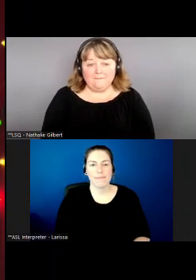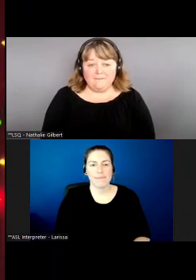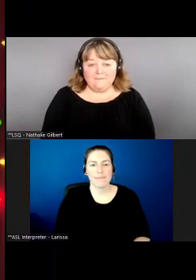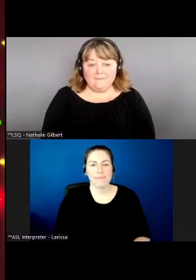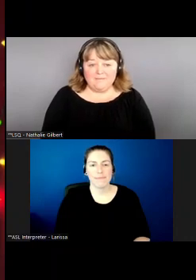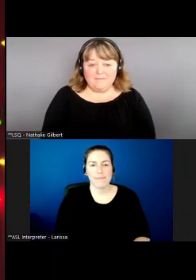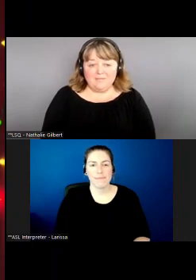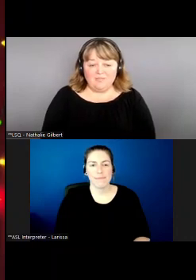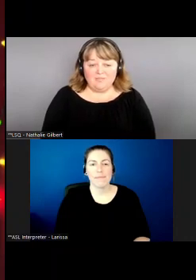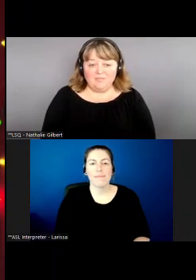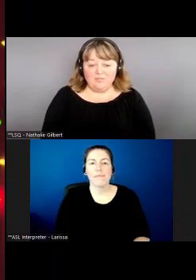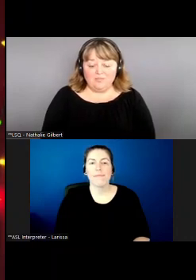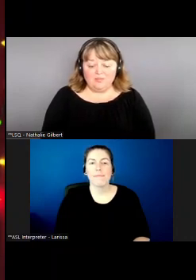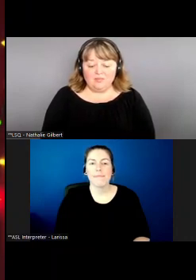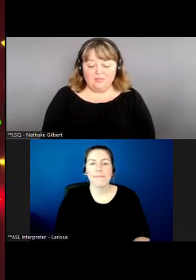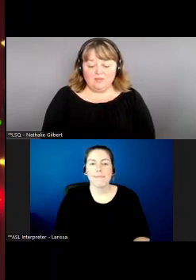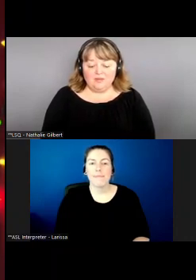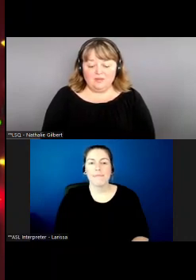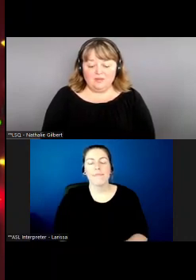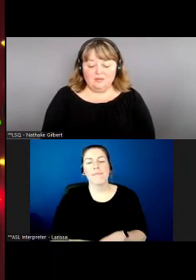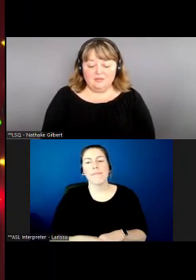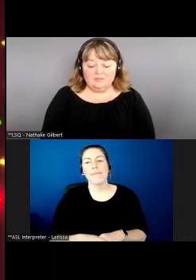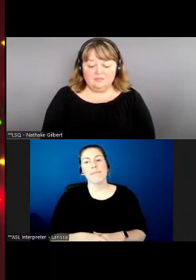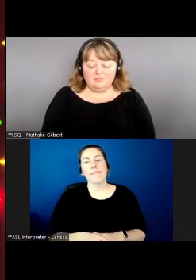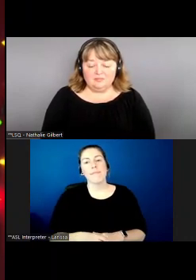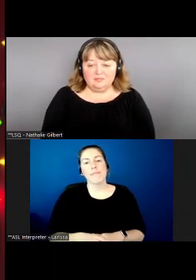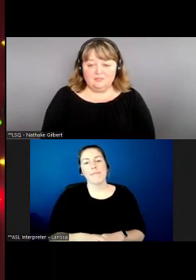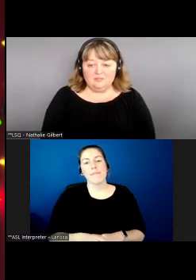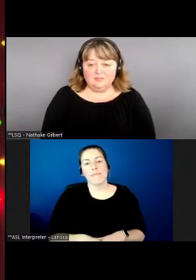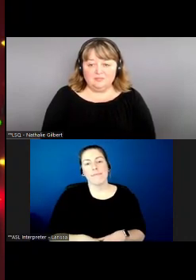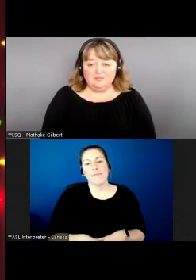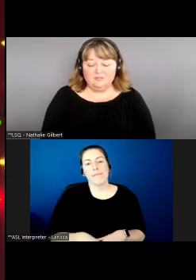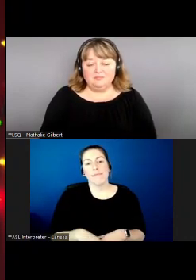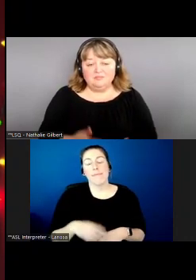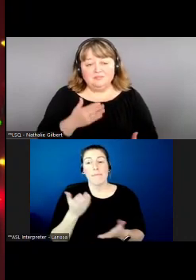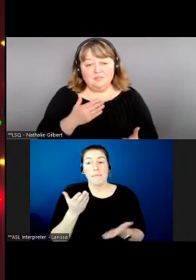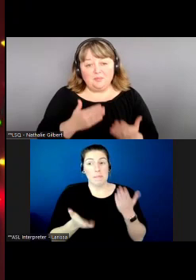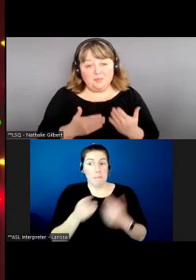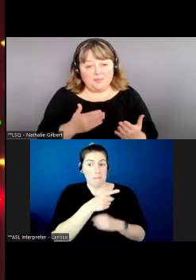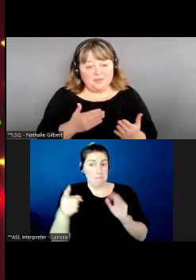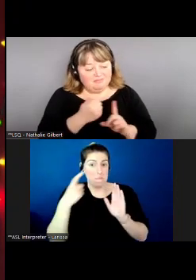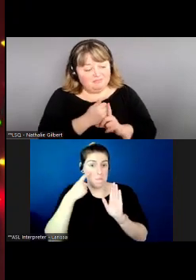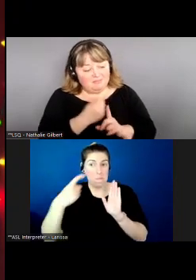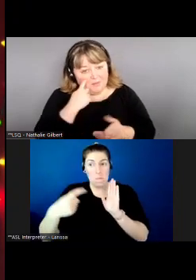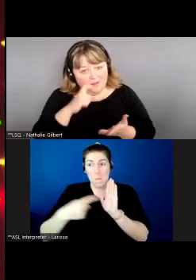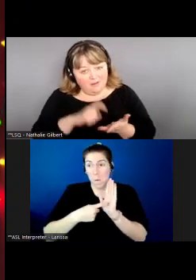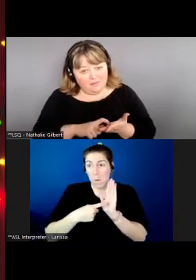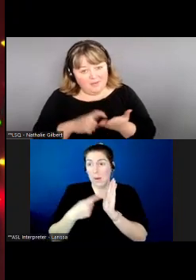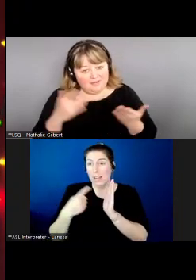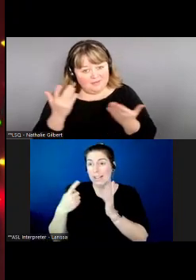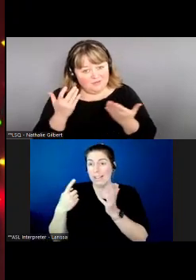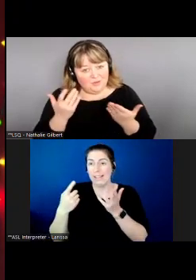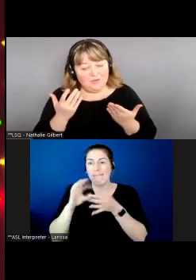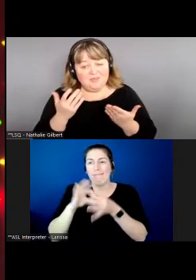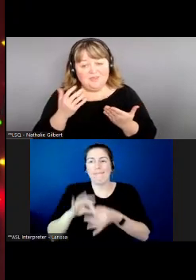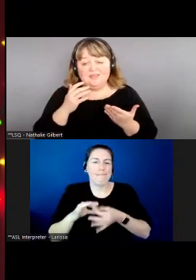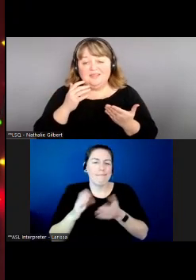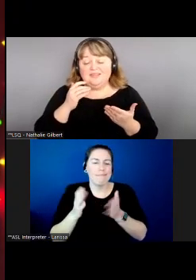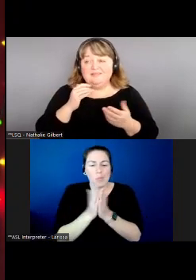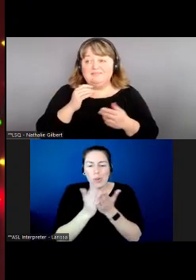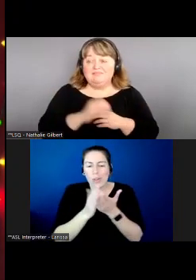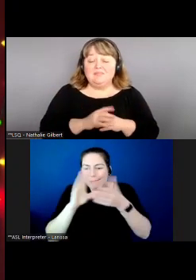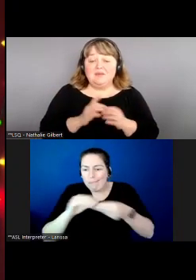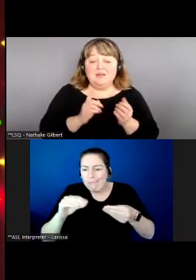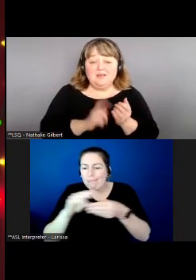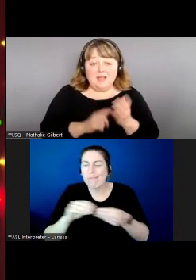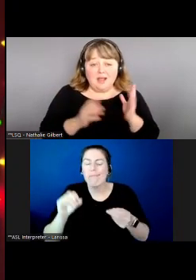Well, one of the things you might have noticed too when it comes to storytelling, so that can be whether you're reading a book or someone's just telling you a story or